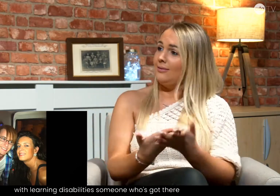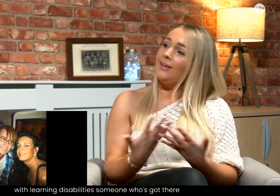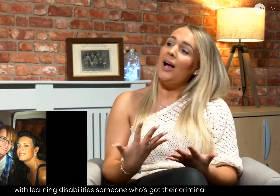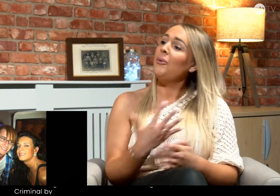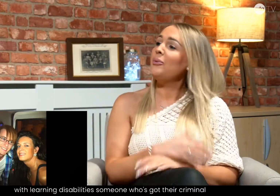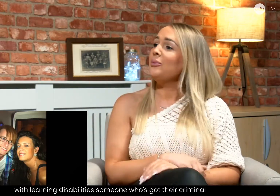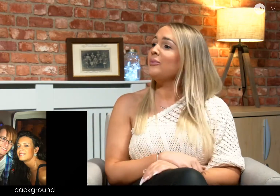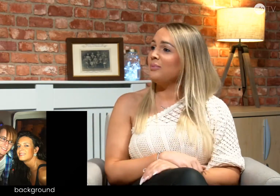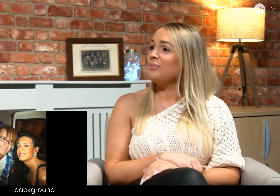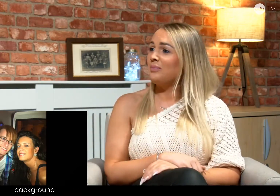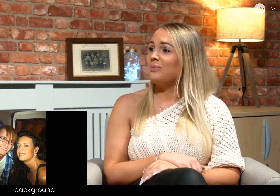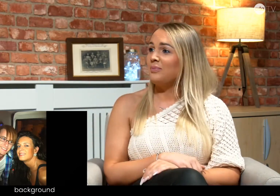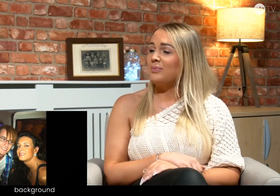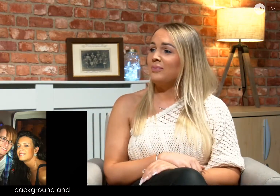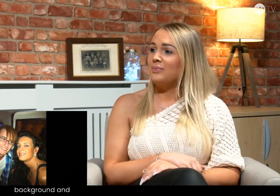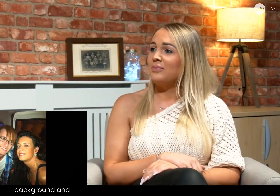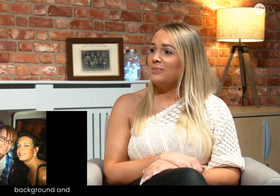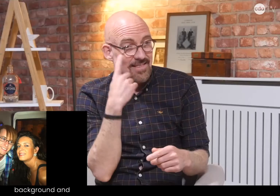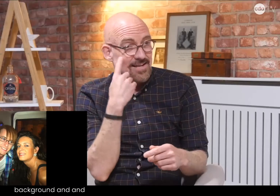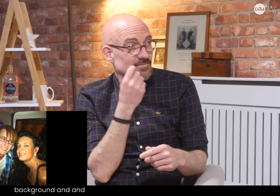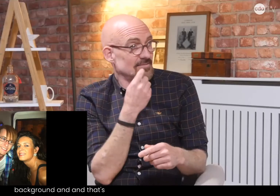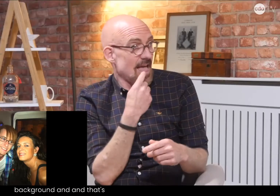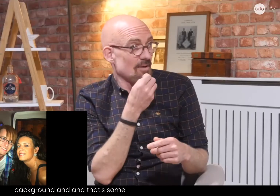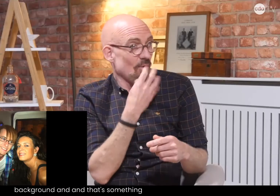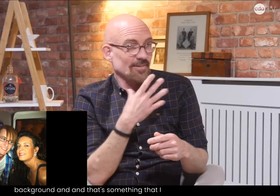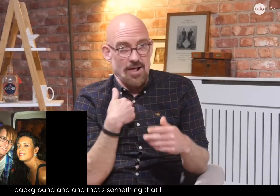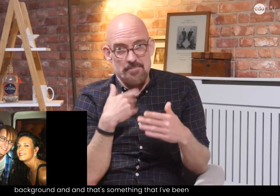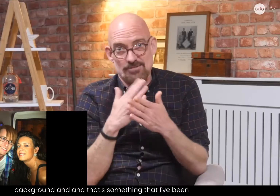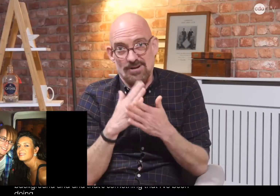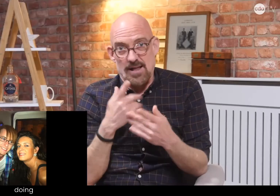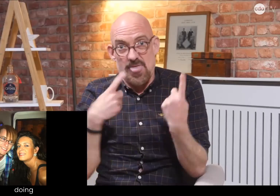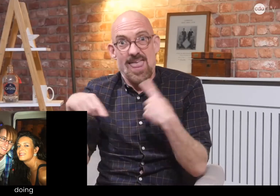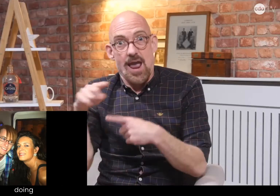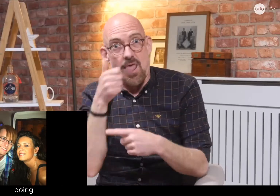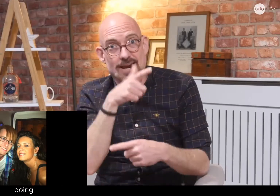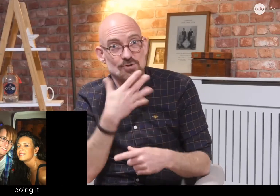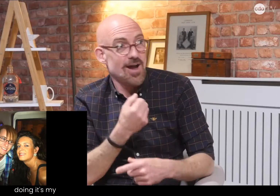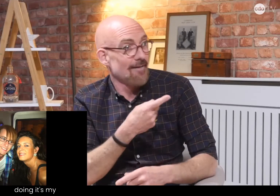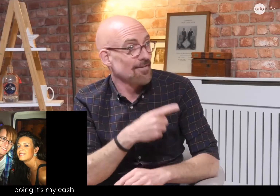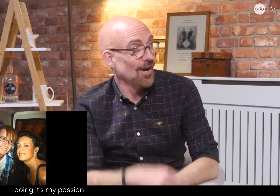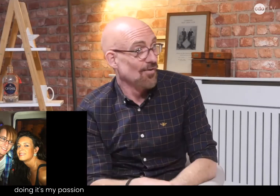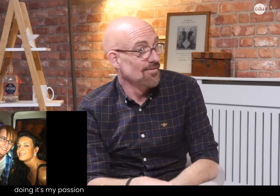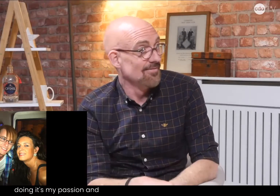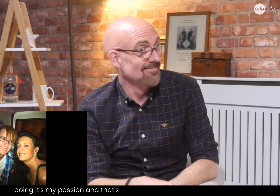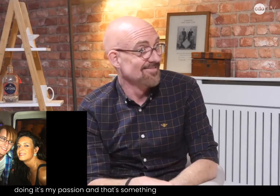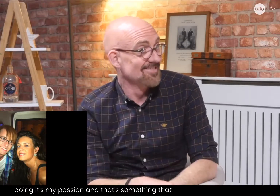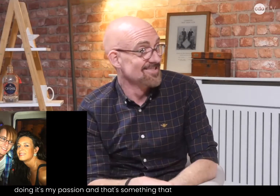And that's something that I've been doing. It's my passion, and that's something that I want to do for a long time.